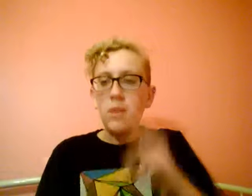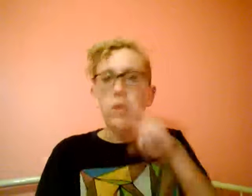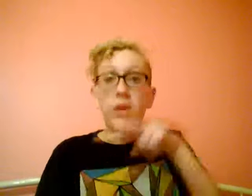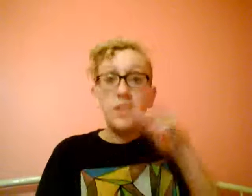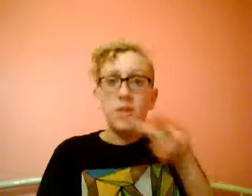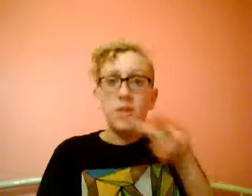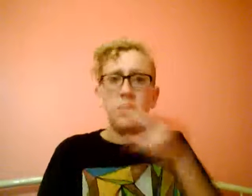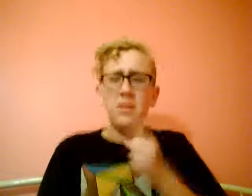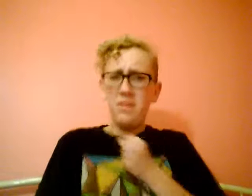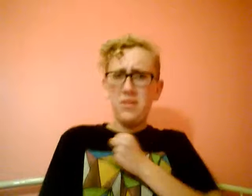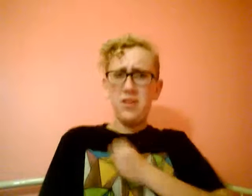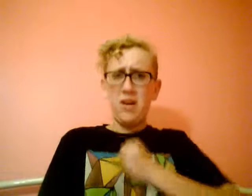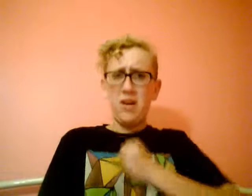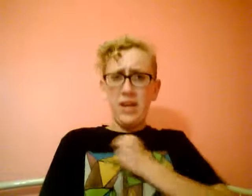Number 22, I'm sorry.